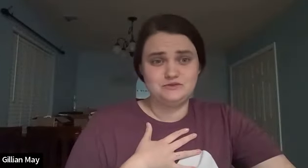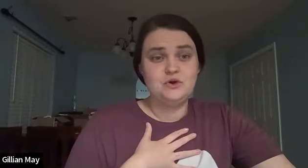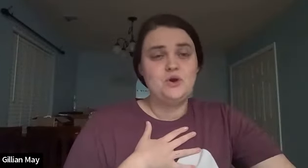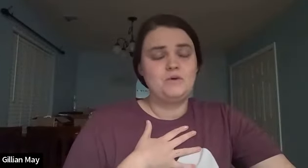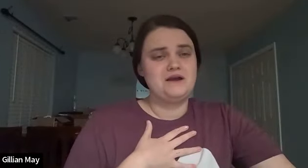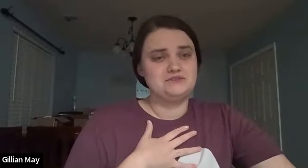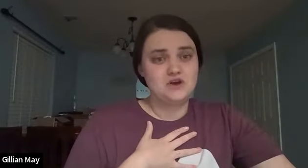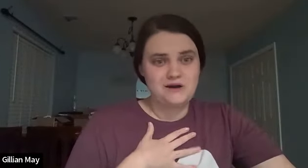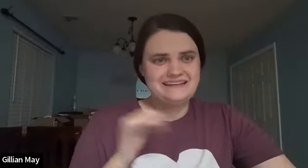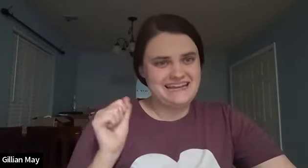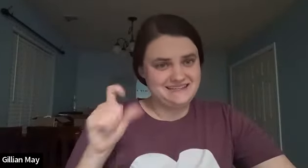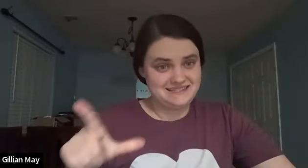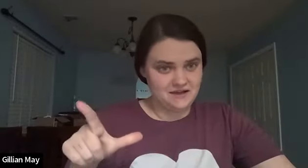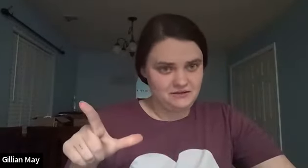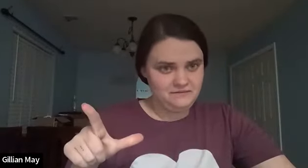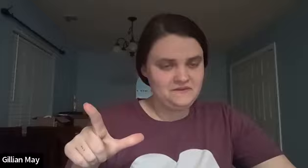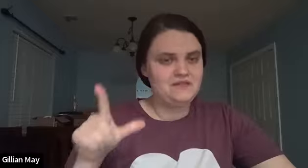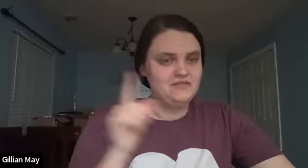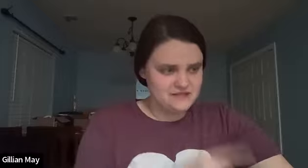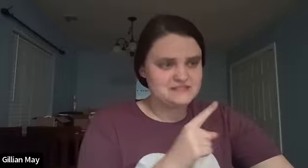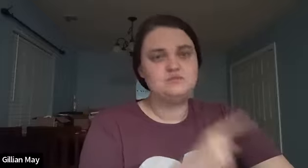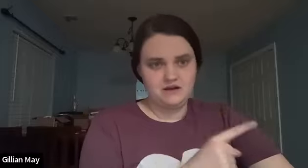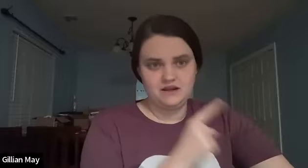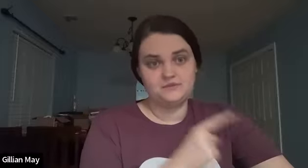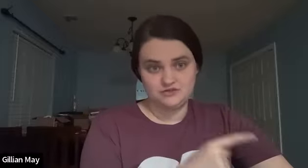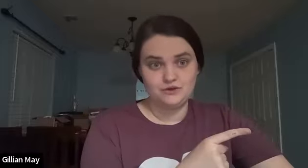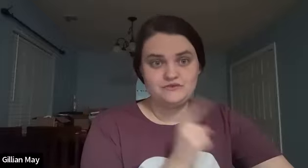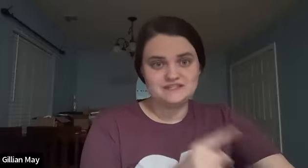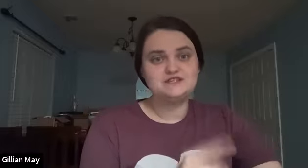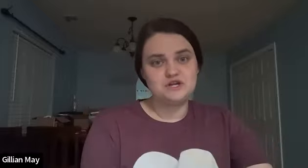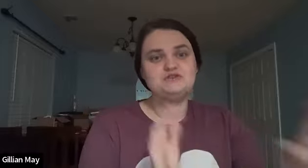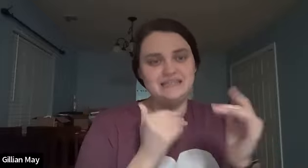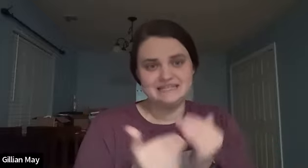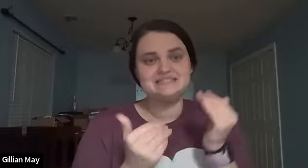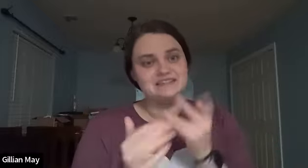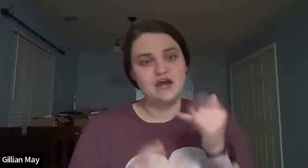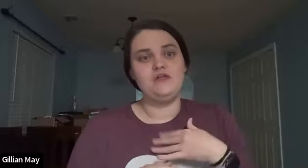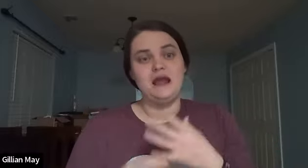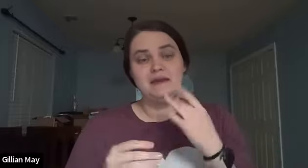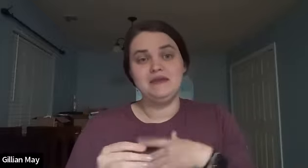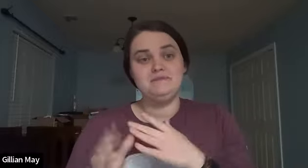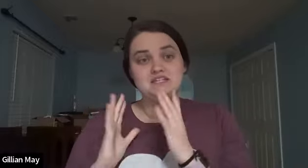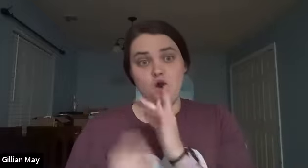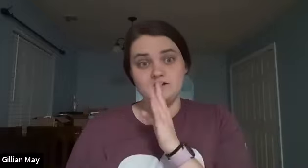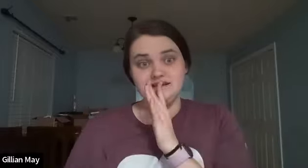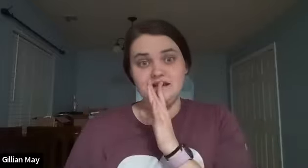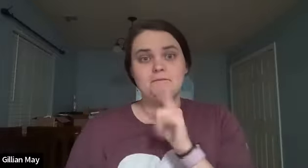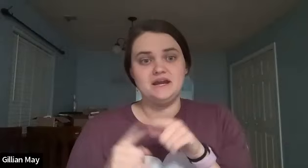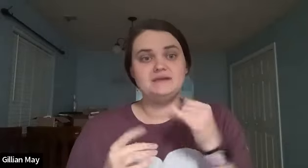school, where I will talk in ASL, this is where it comes through. This is where you can easily tell that I may be talking, but I'm